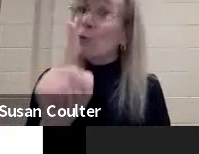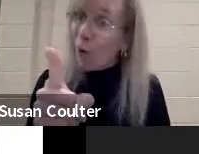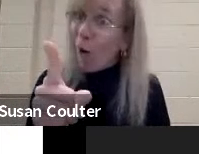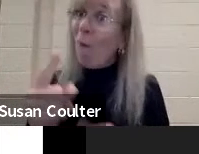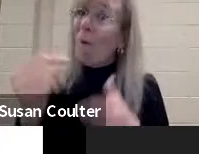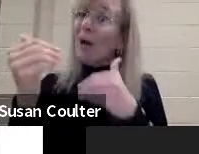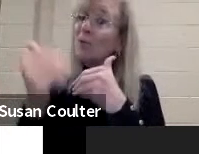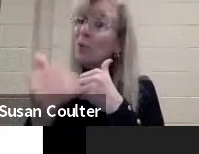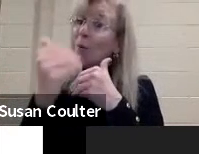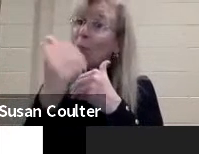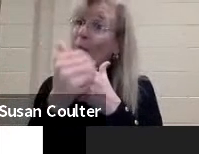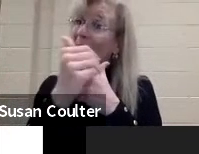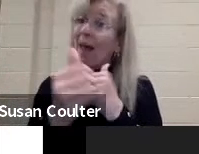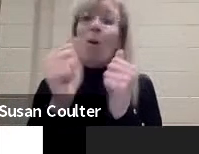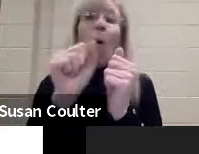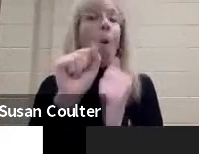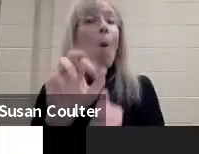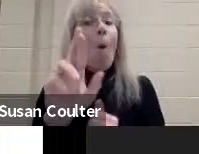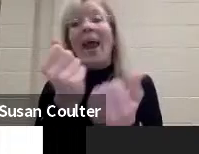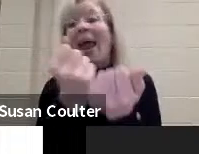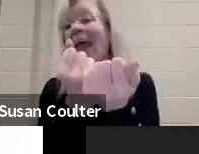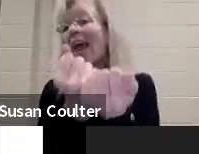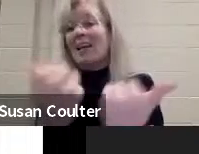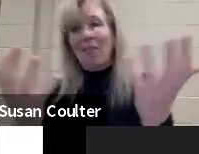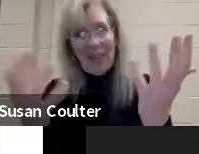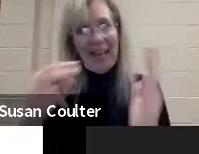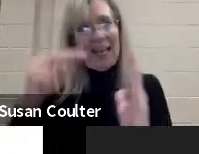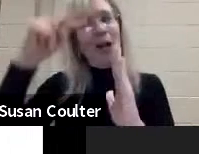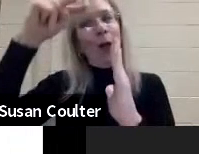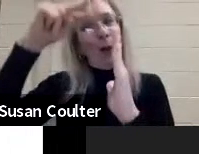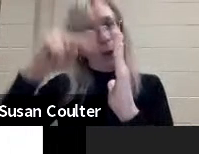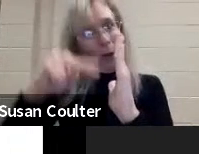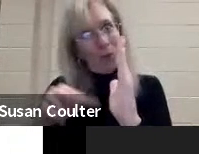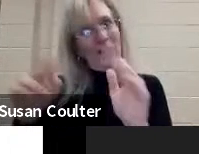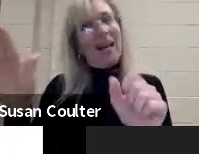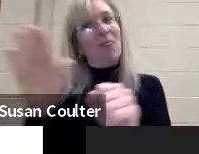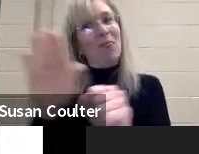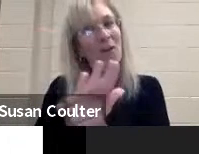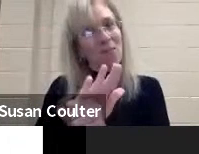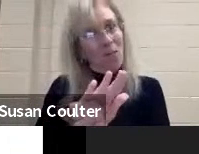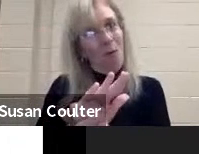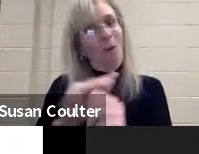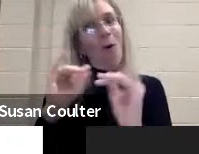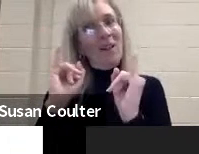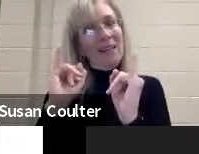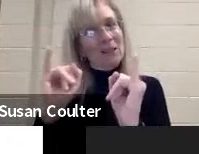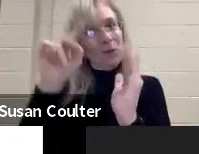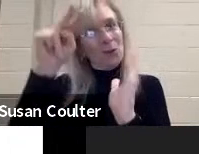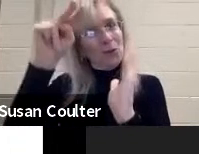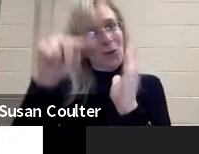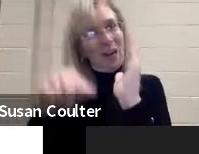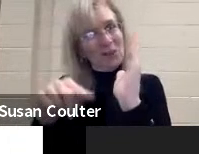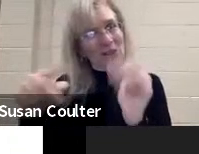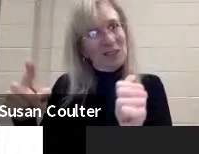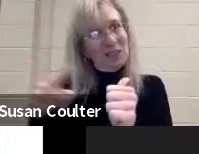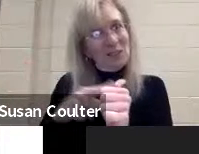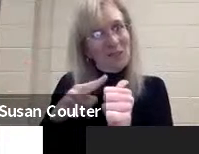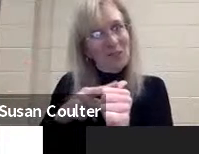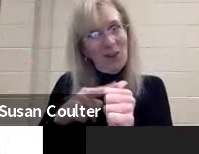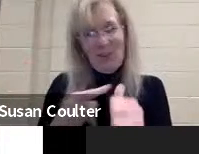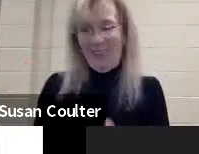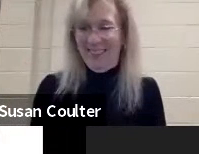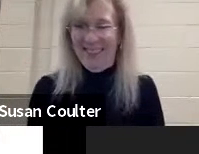make sure when you do bread or anything, you read the full